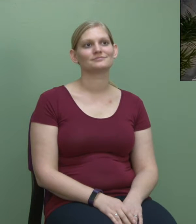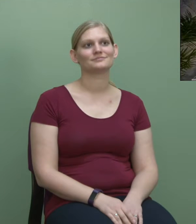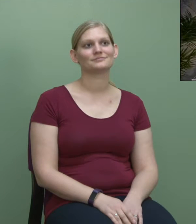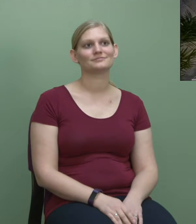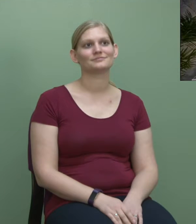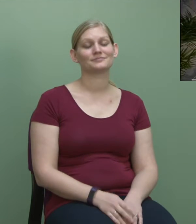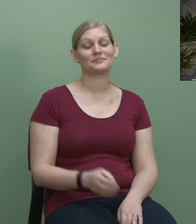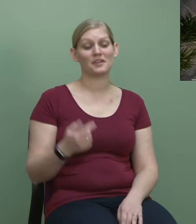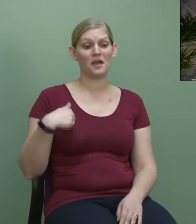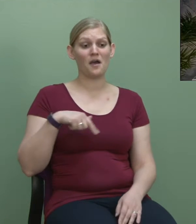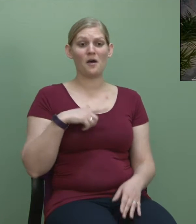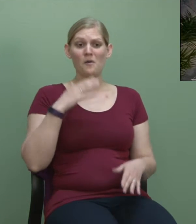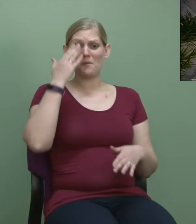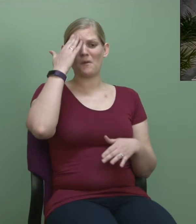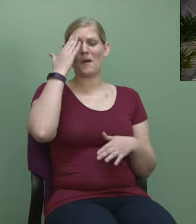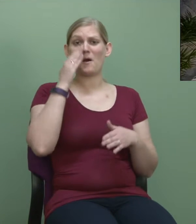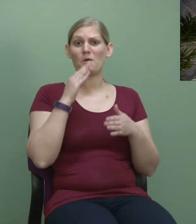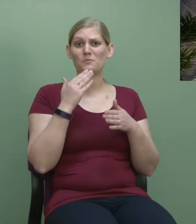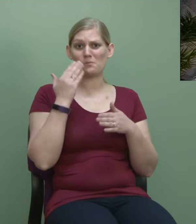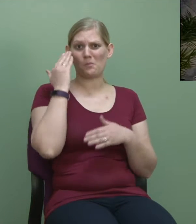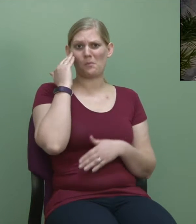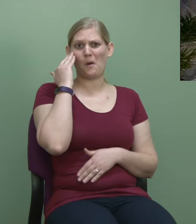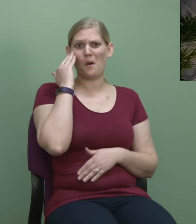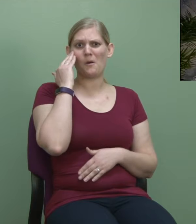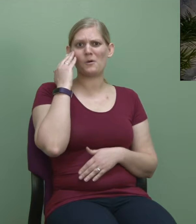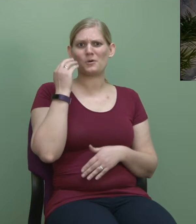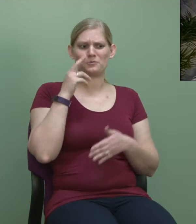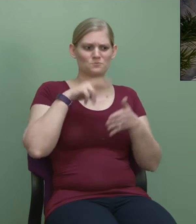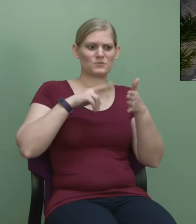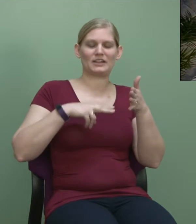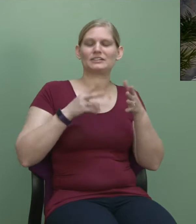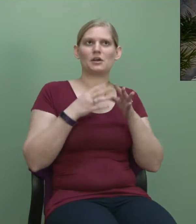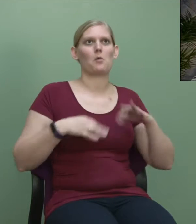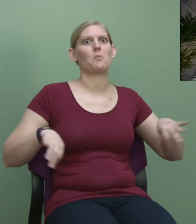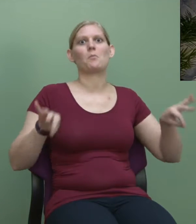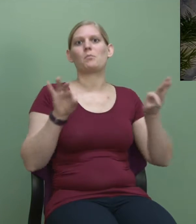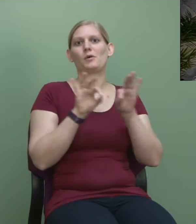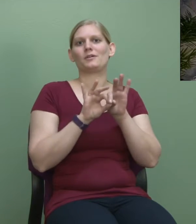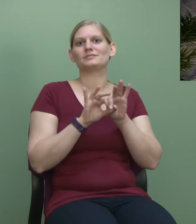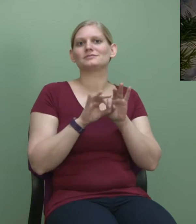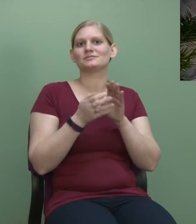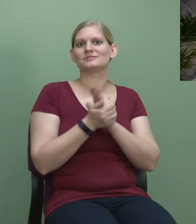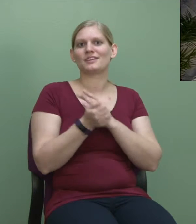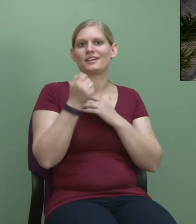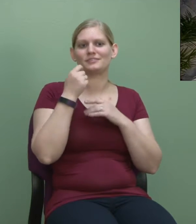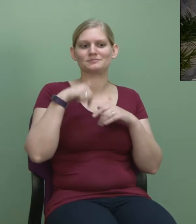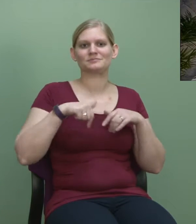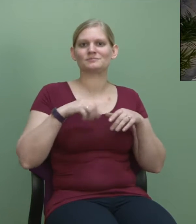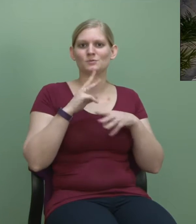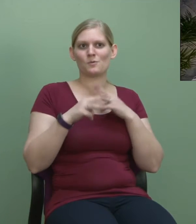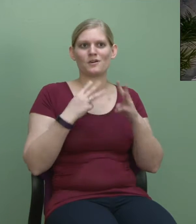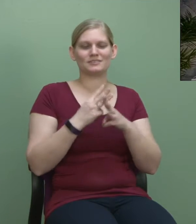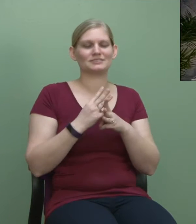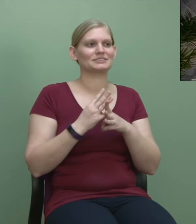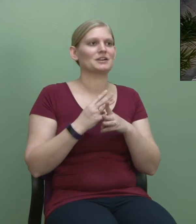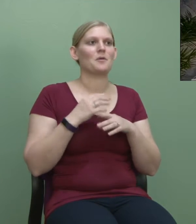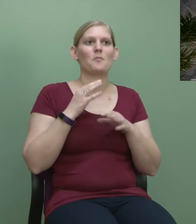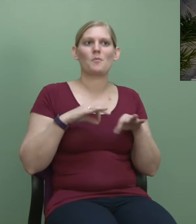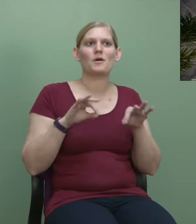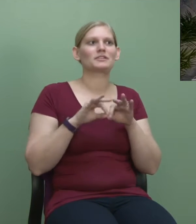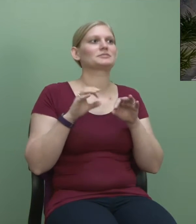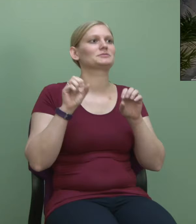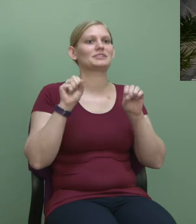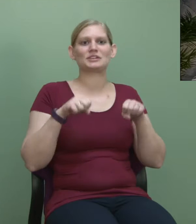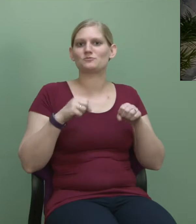We all know that reading is an important part of our world, and that it is very important for us all to be able to read and